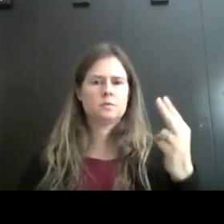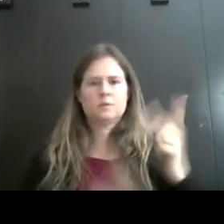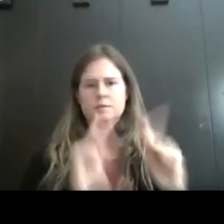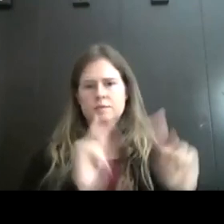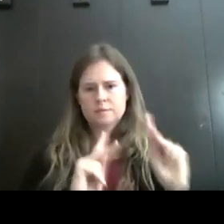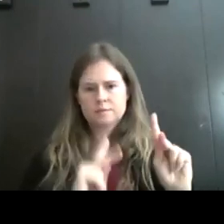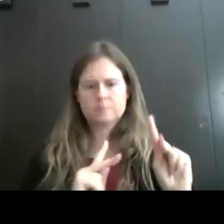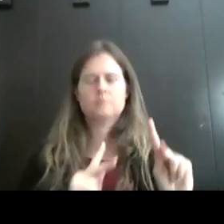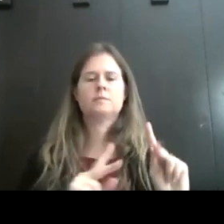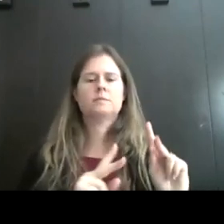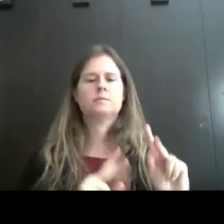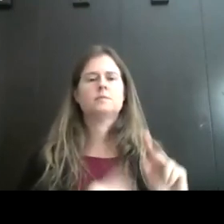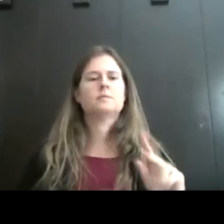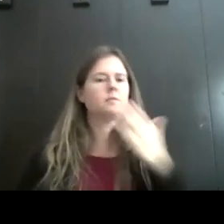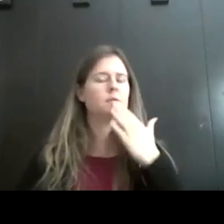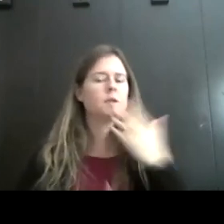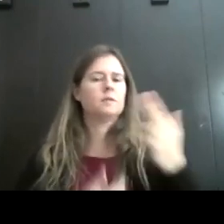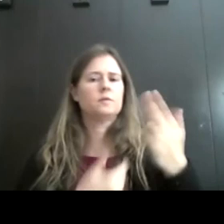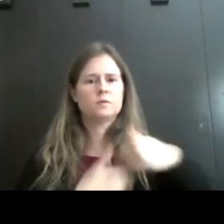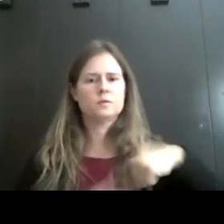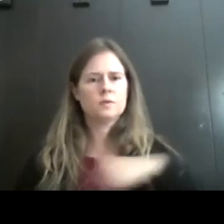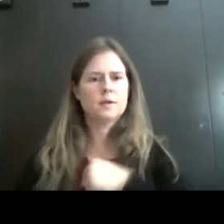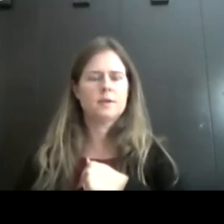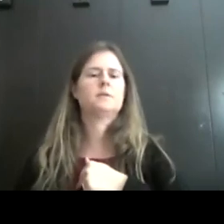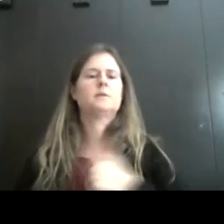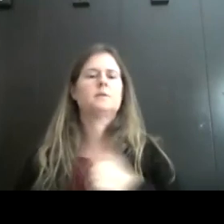different. Thank you for joining us, everyone.